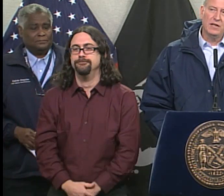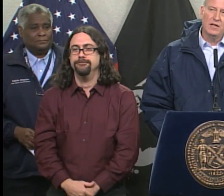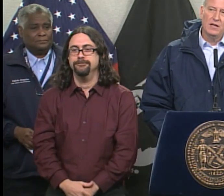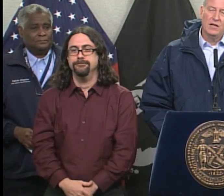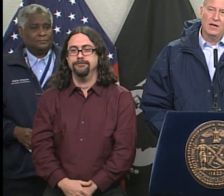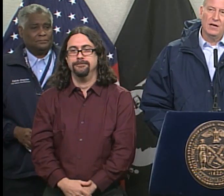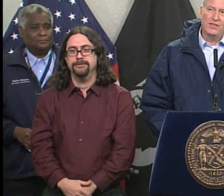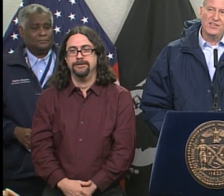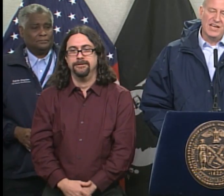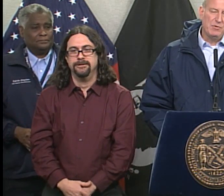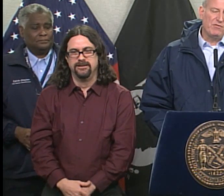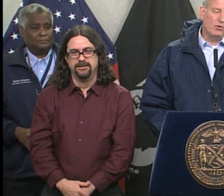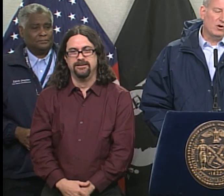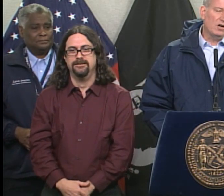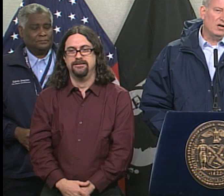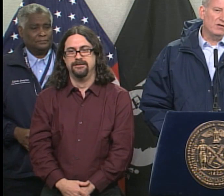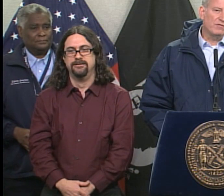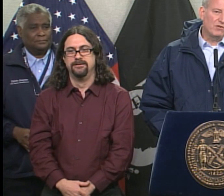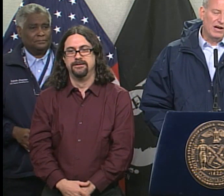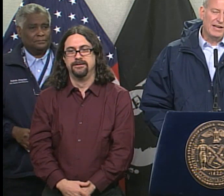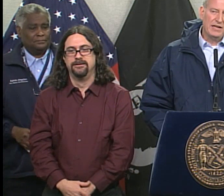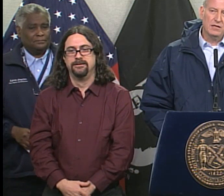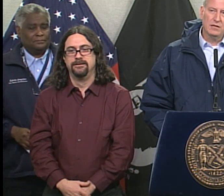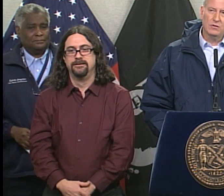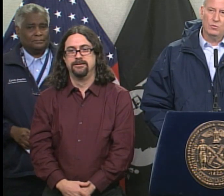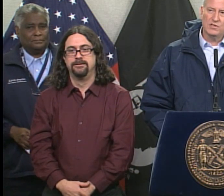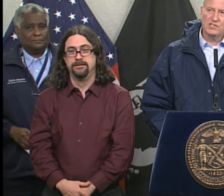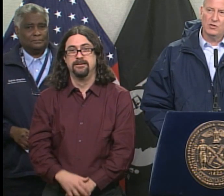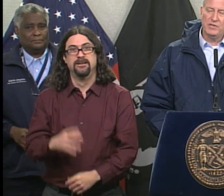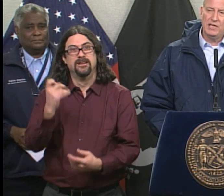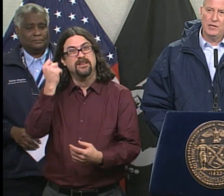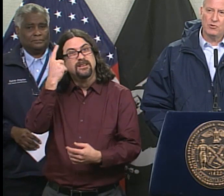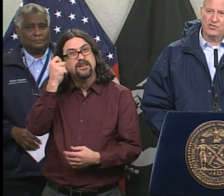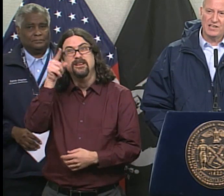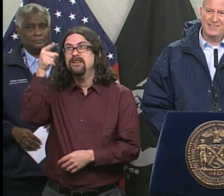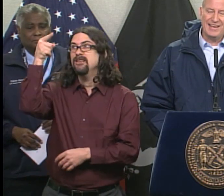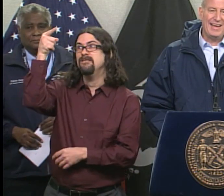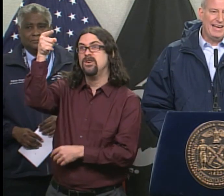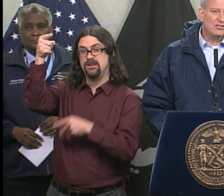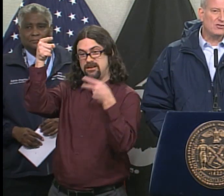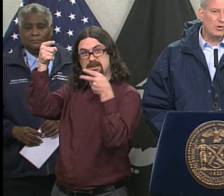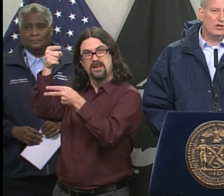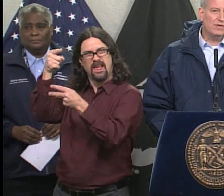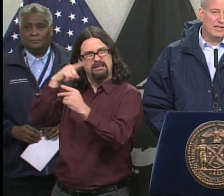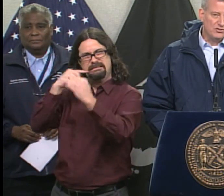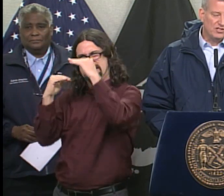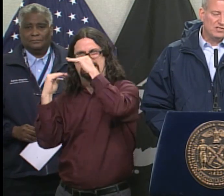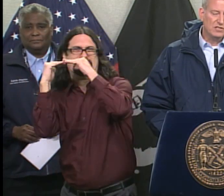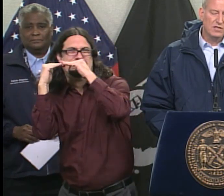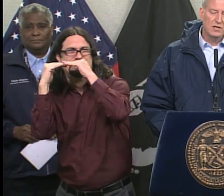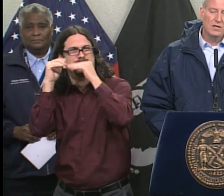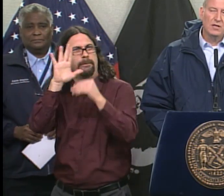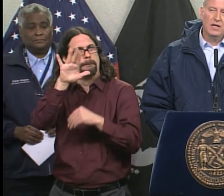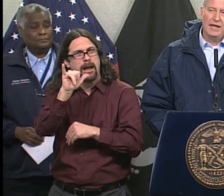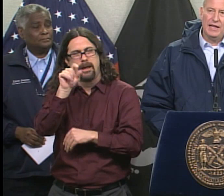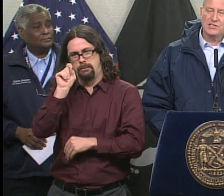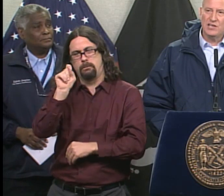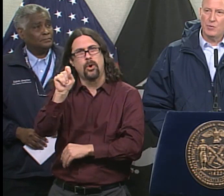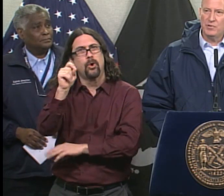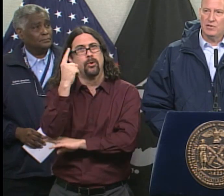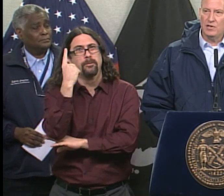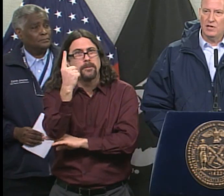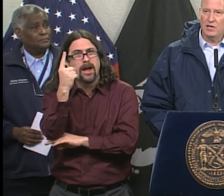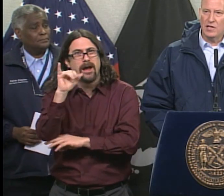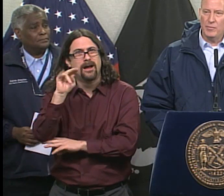that the day before on Friday was still being projected at 8 to 12 inches, ends